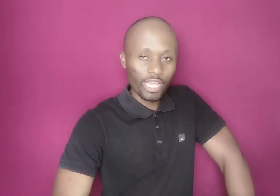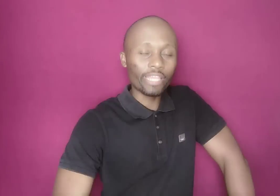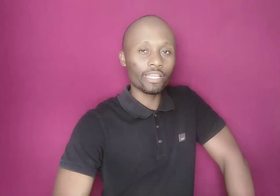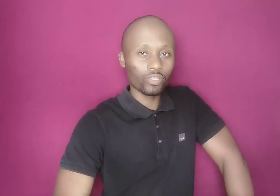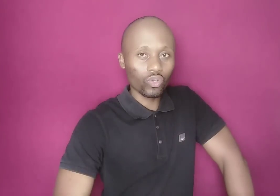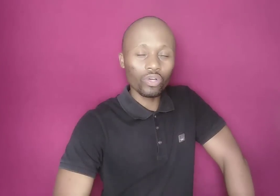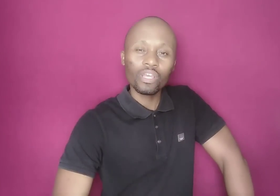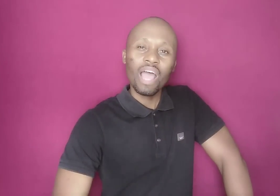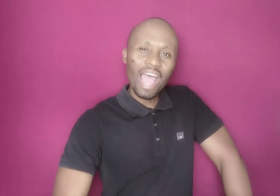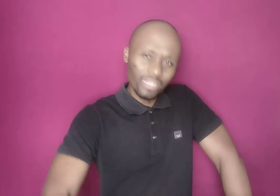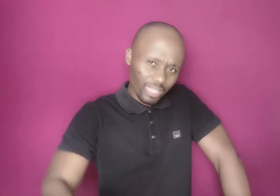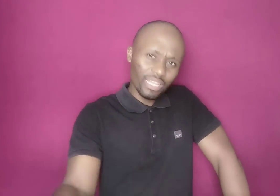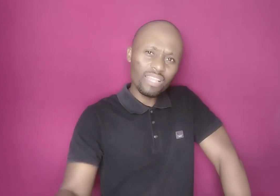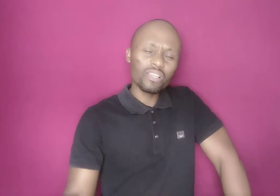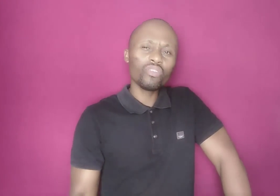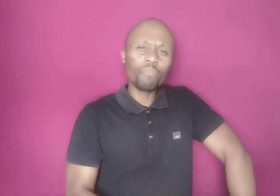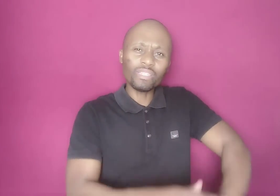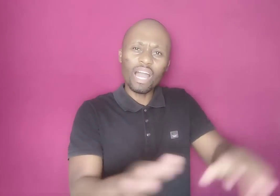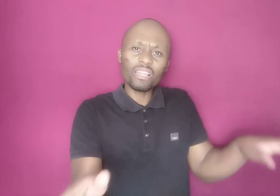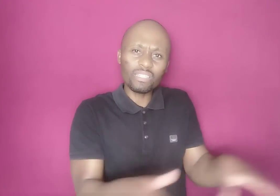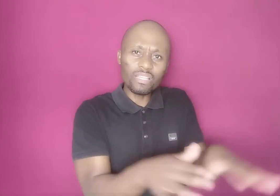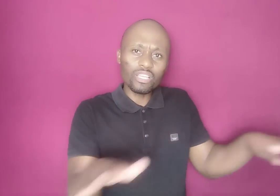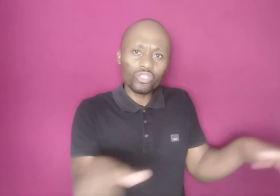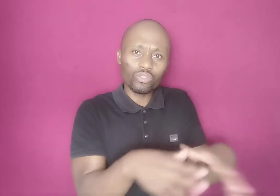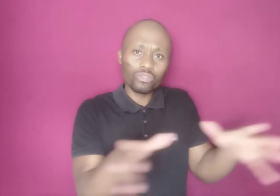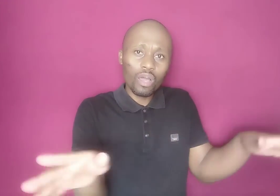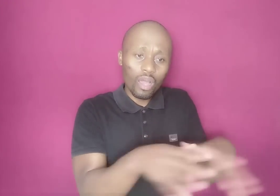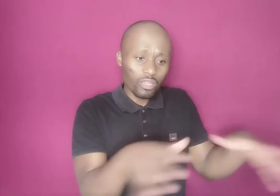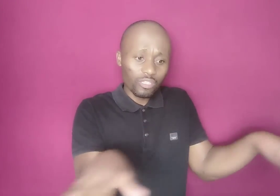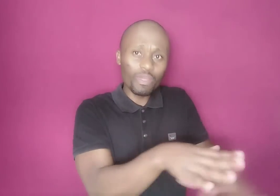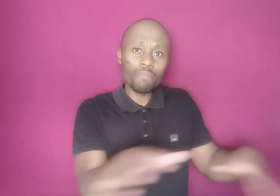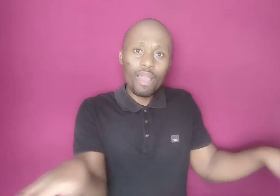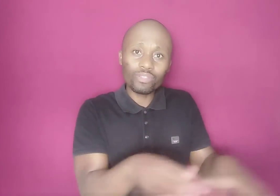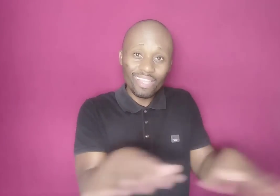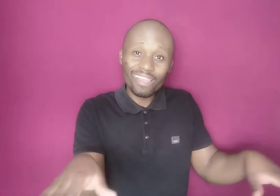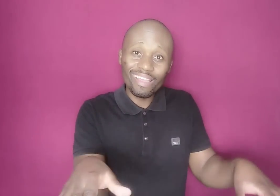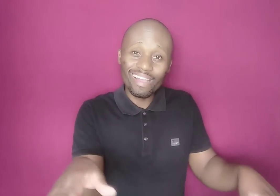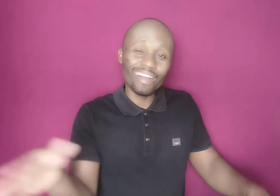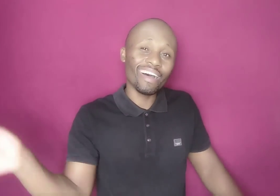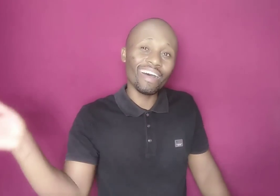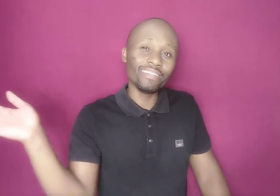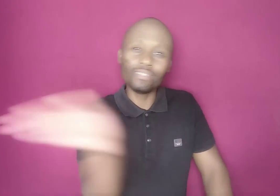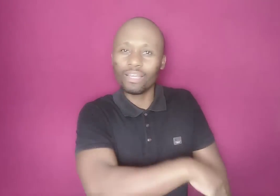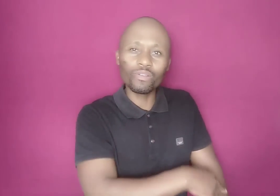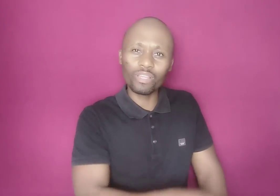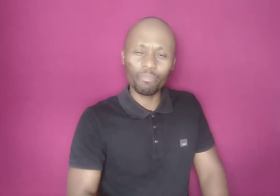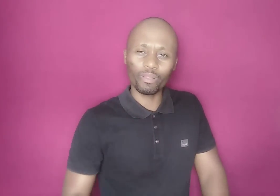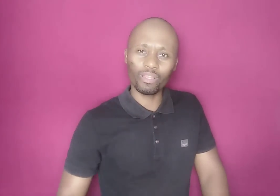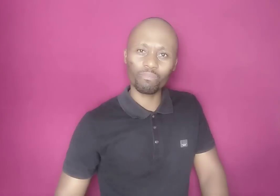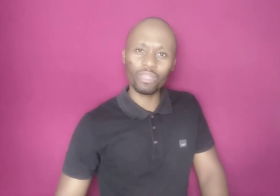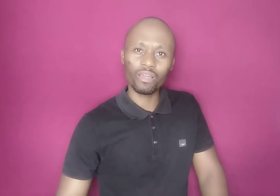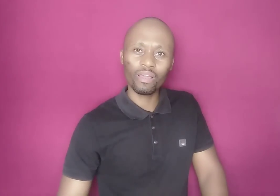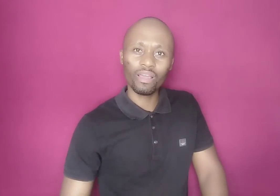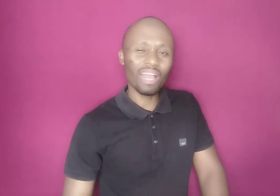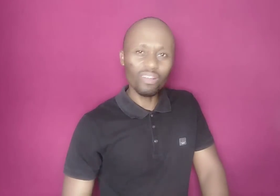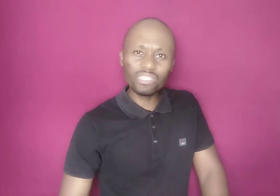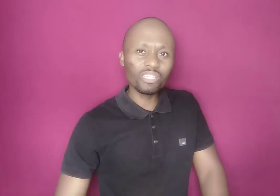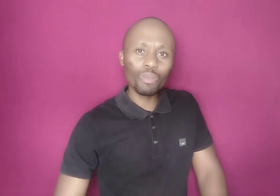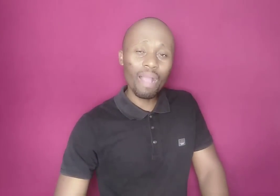taking its course. Until then, you're busy arresting this Mickey Mouse there. I don't care about that, man. Like, honestly speaking, I'm